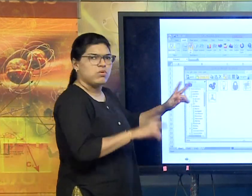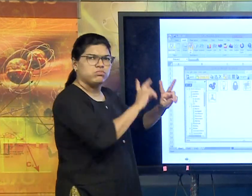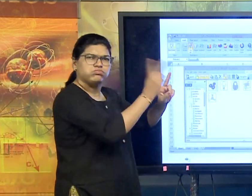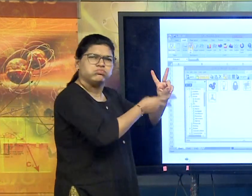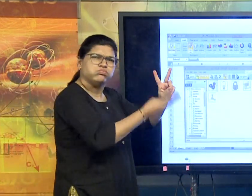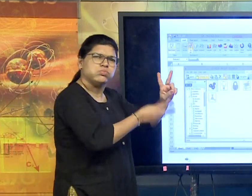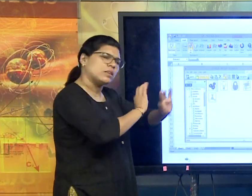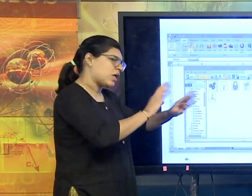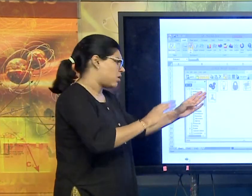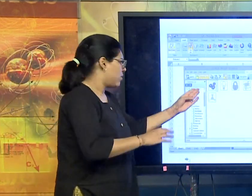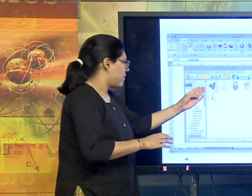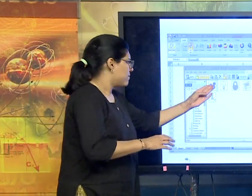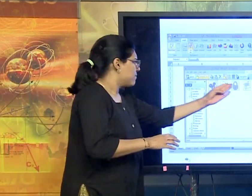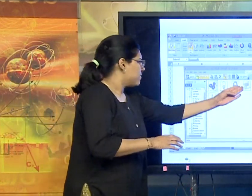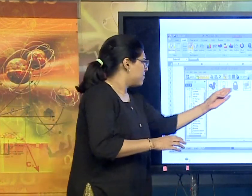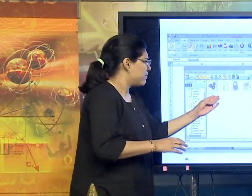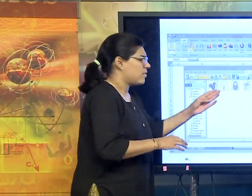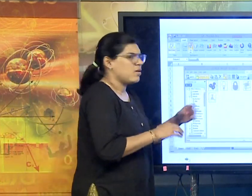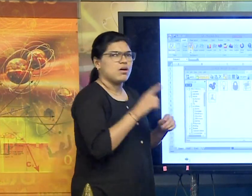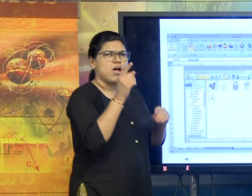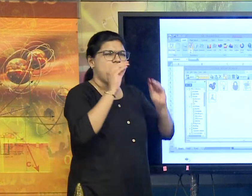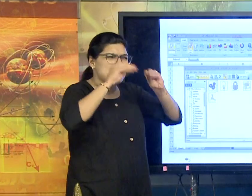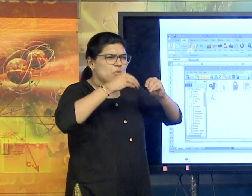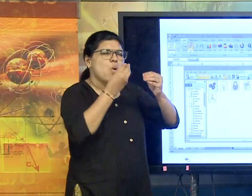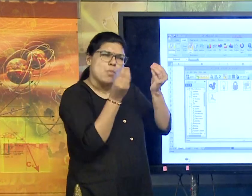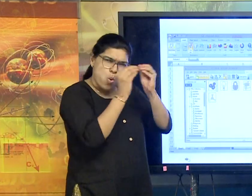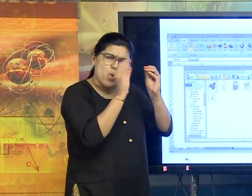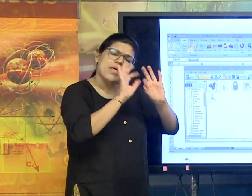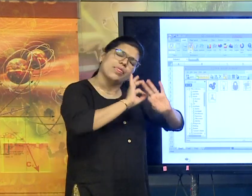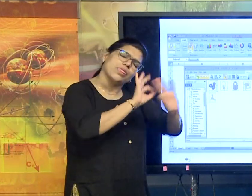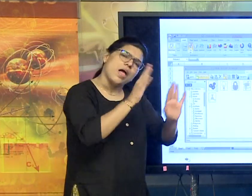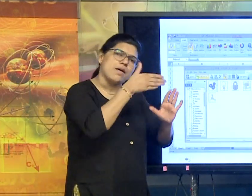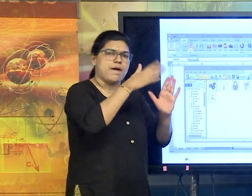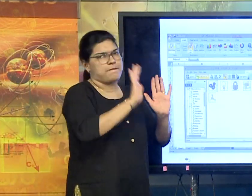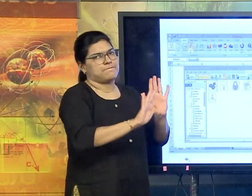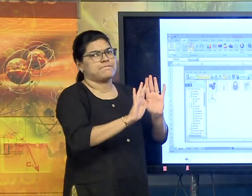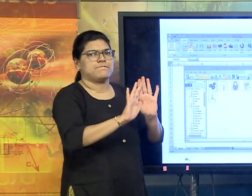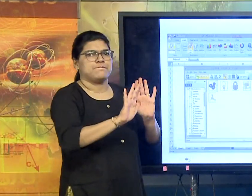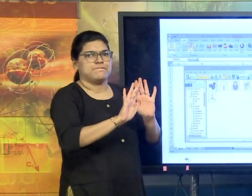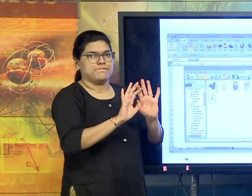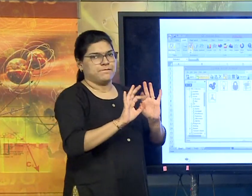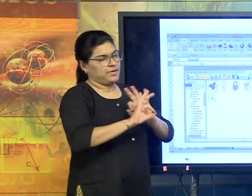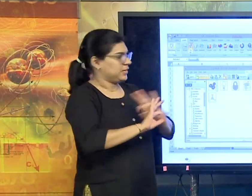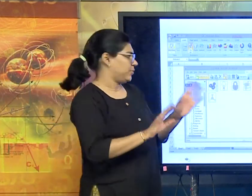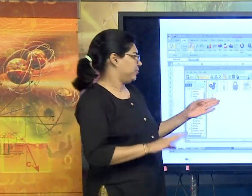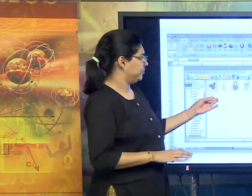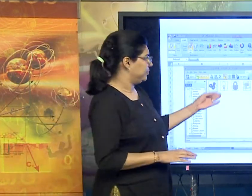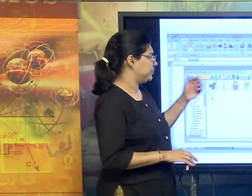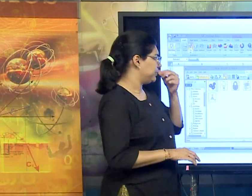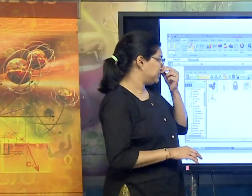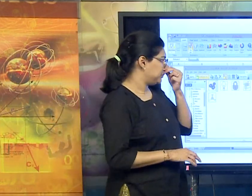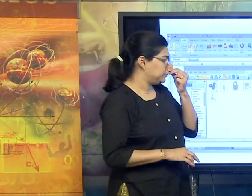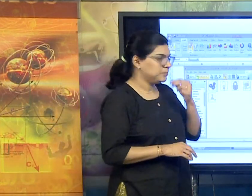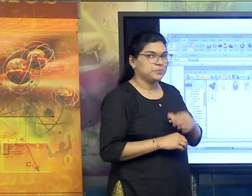your system only. Like these are the images which are automatically in almost all the